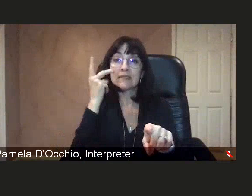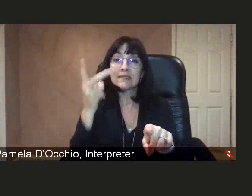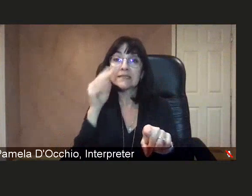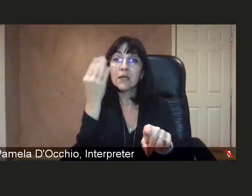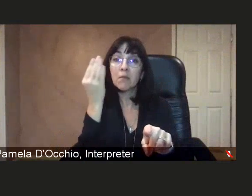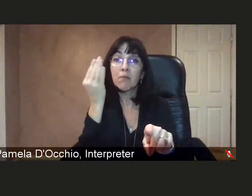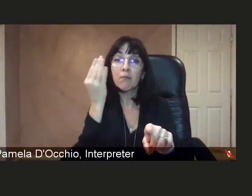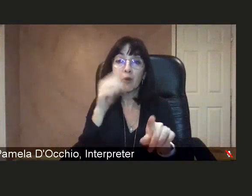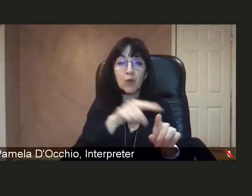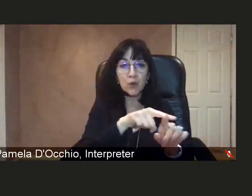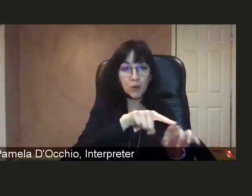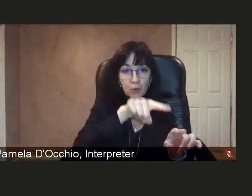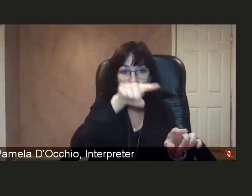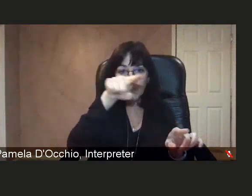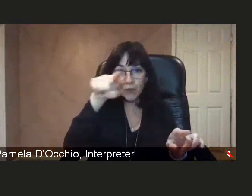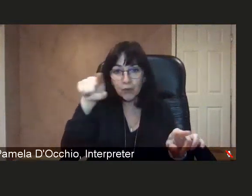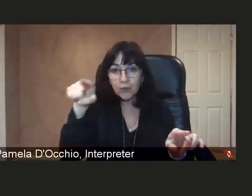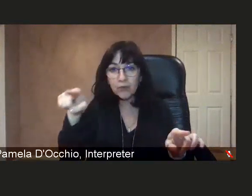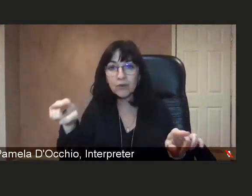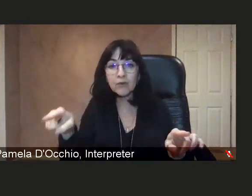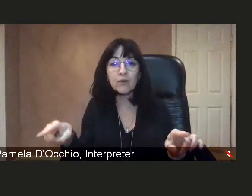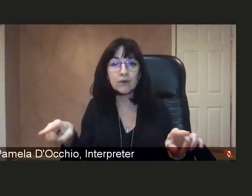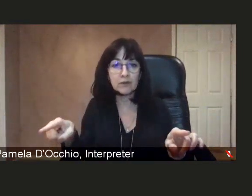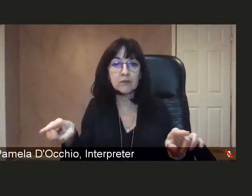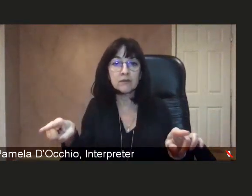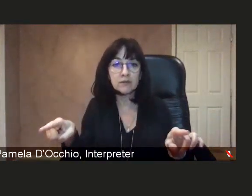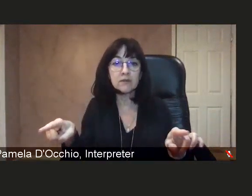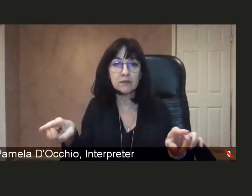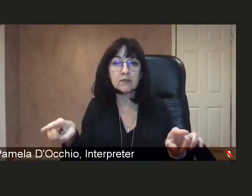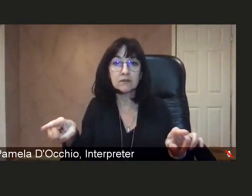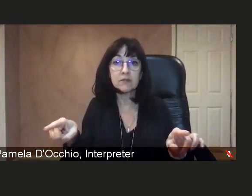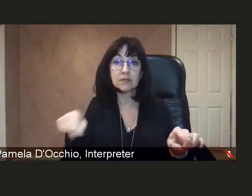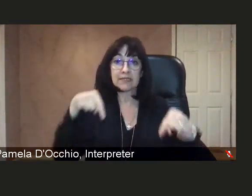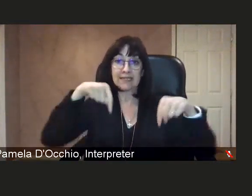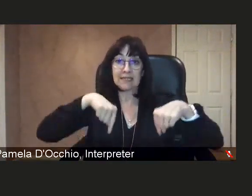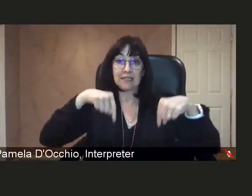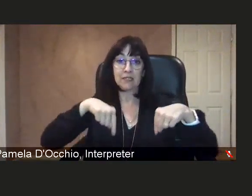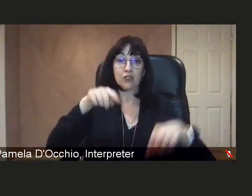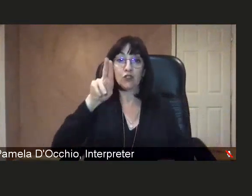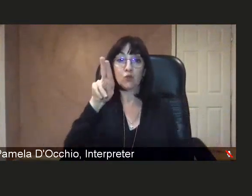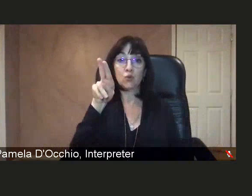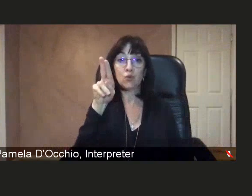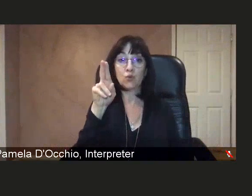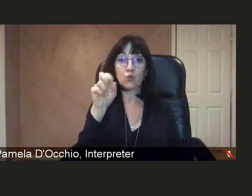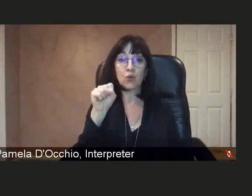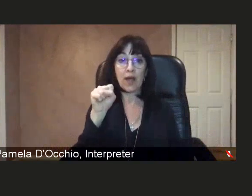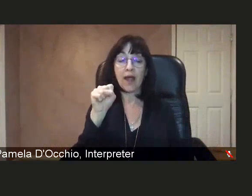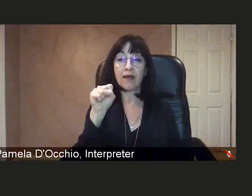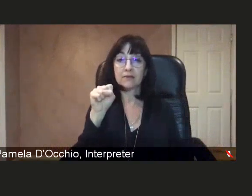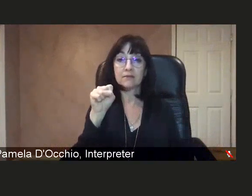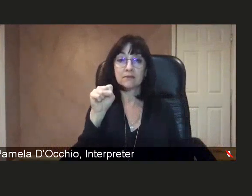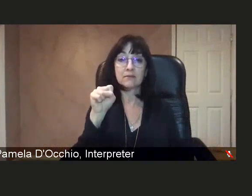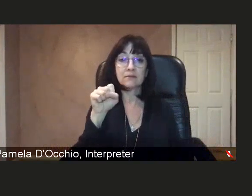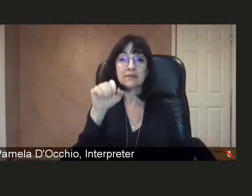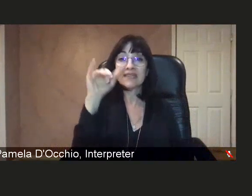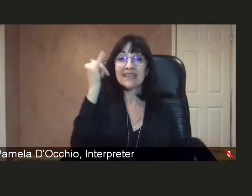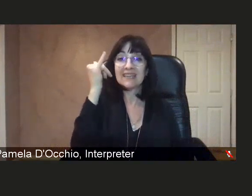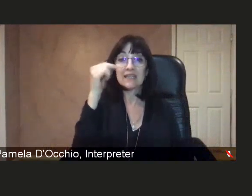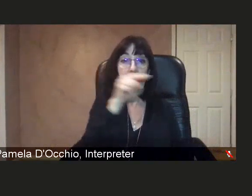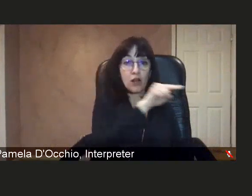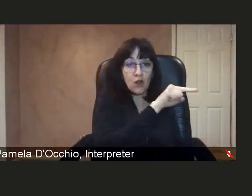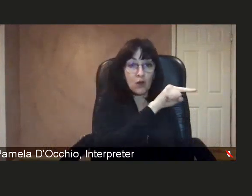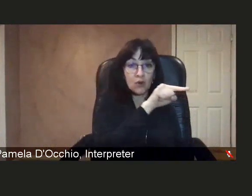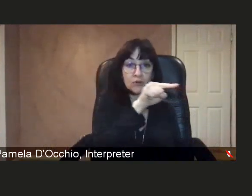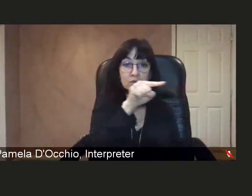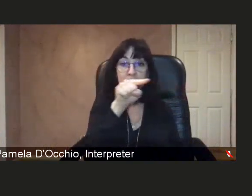very smaller peak under here. In the United States or anywhere, I drew this yellow line across. This is